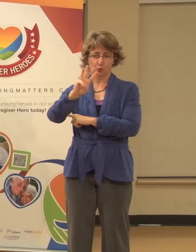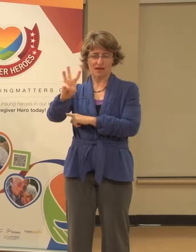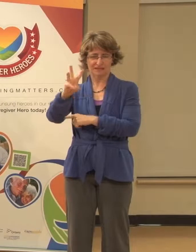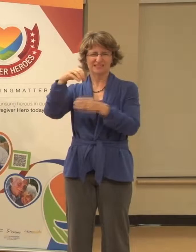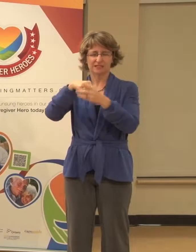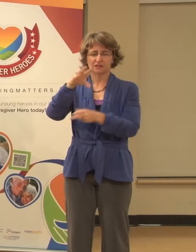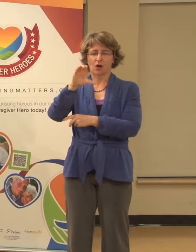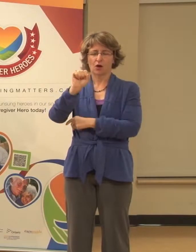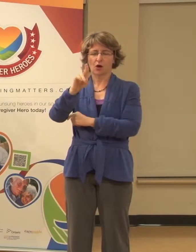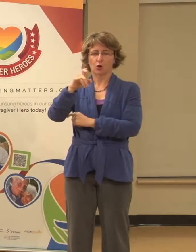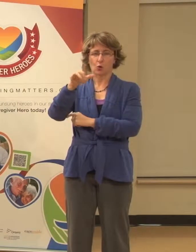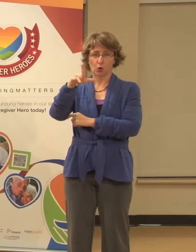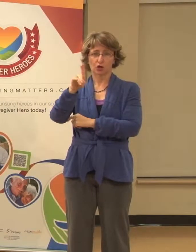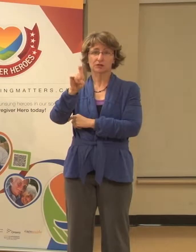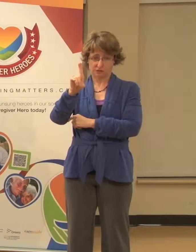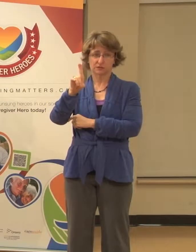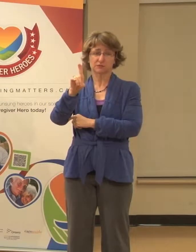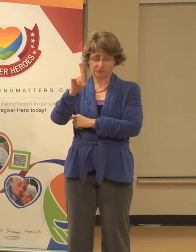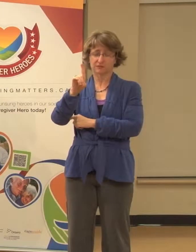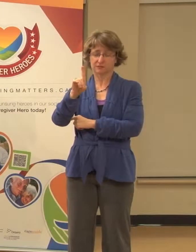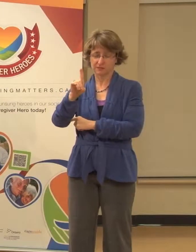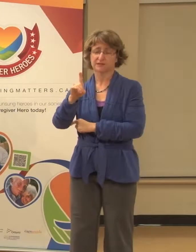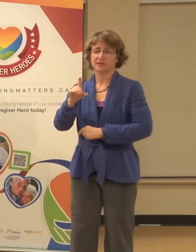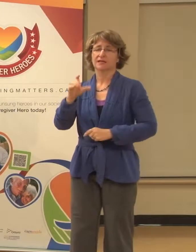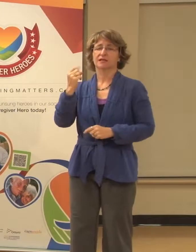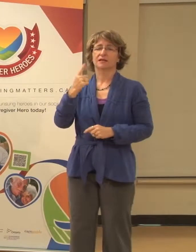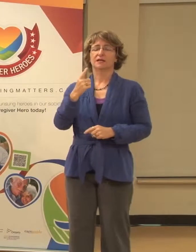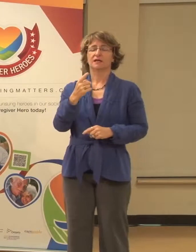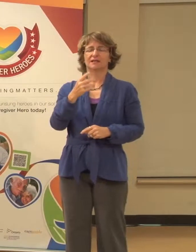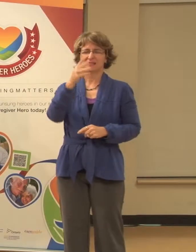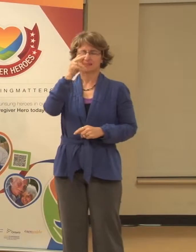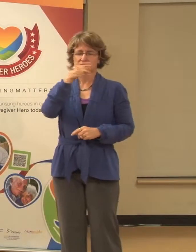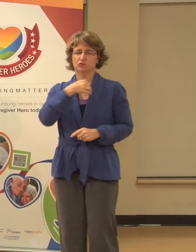cater to seniors as well as